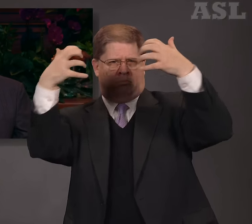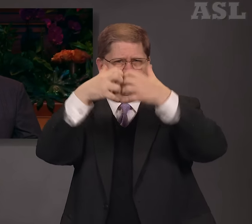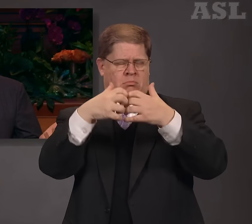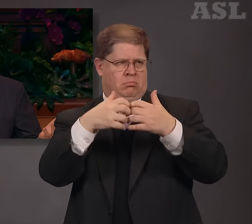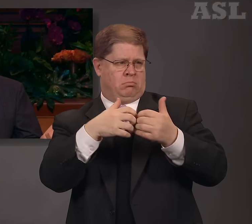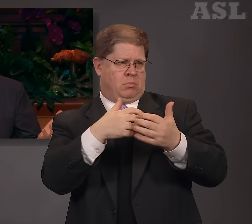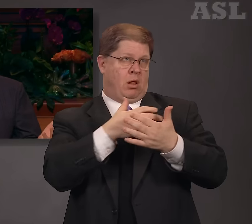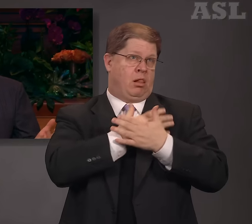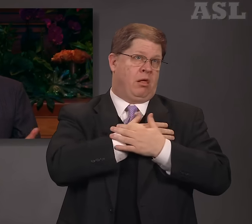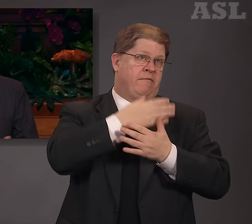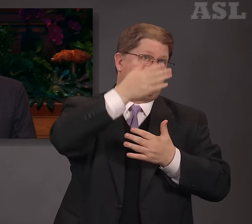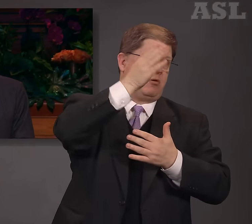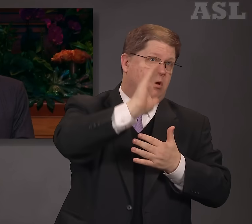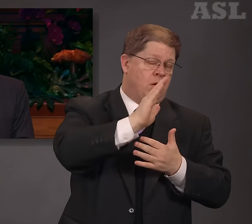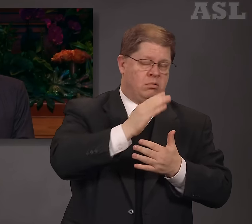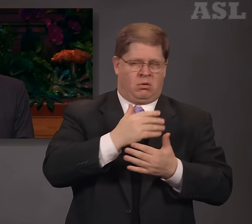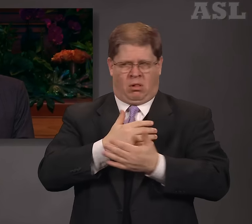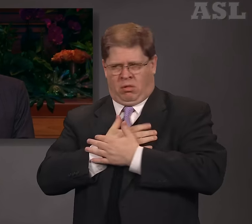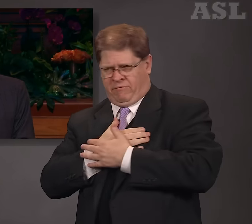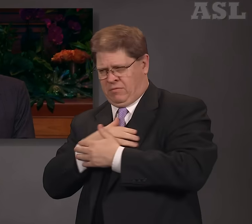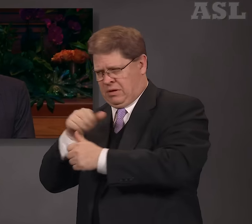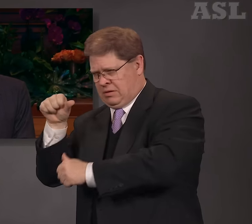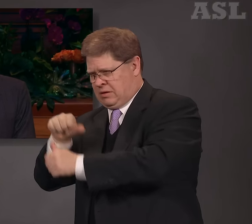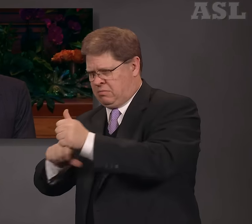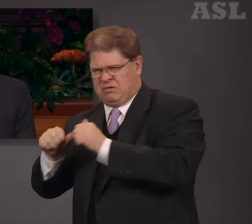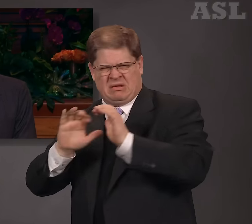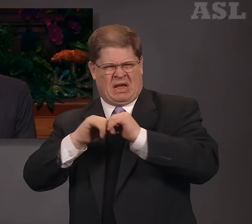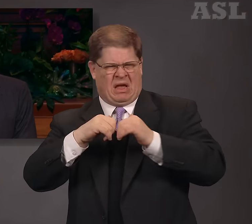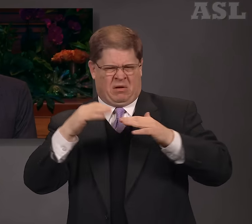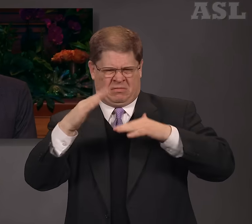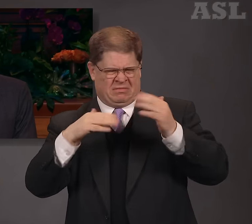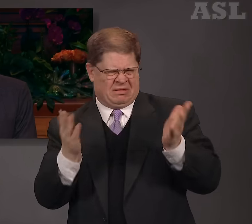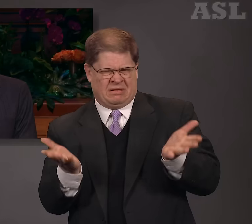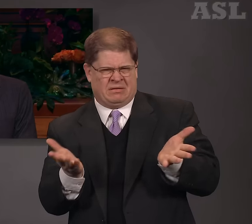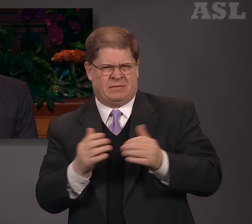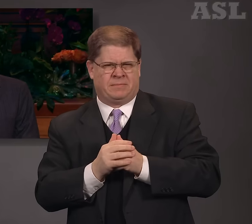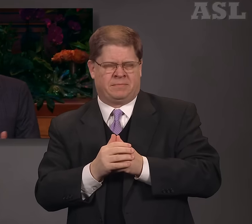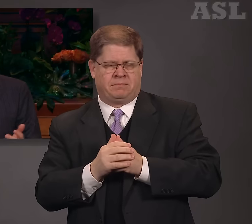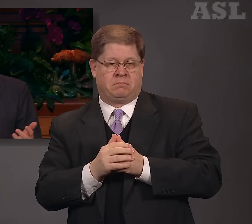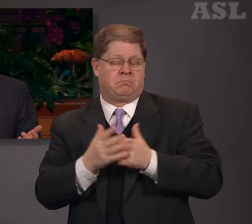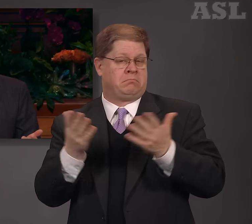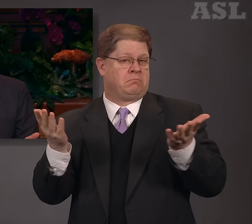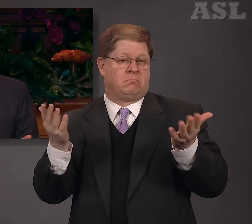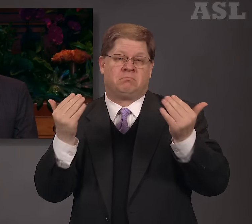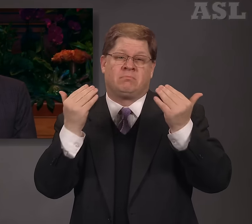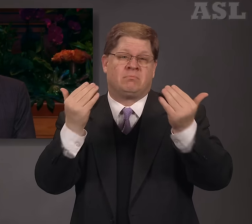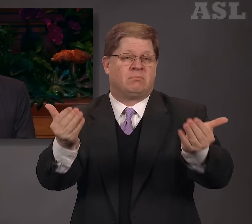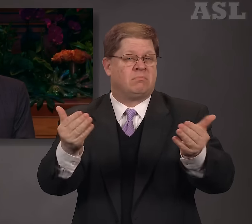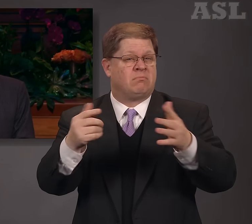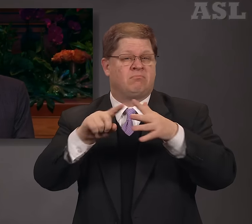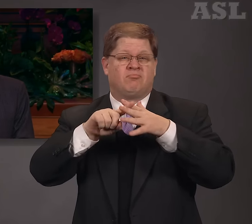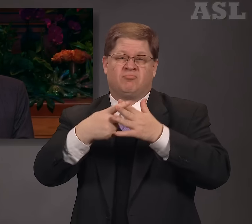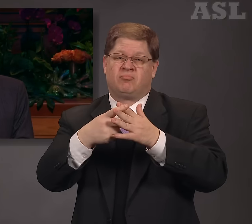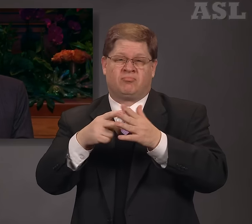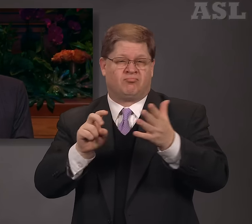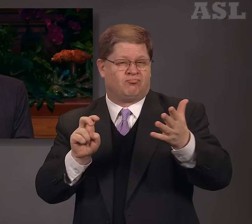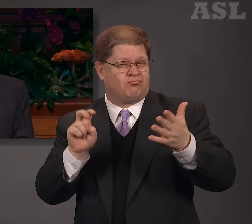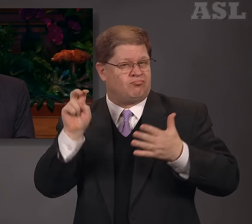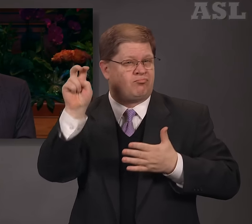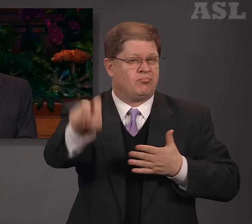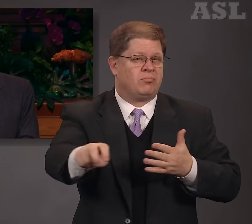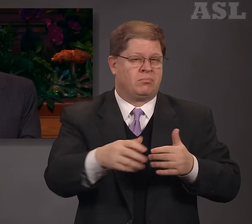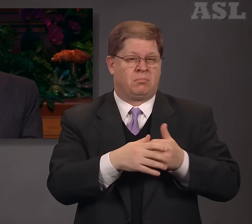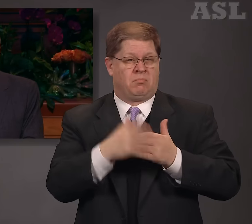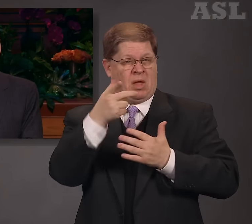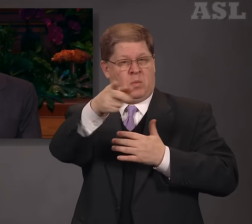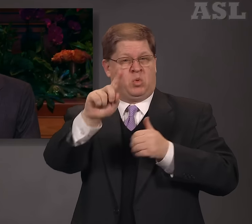towers of both loving God and loving our neighbors? Well, we just start. Our initial efforts might